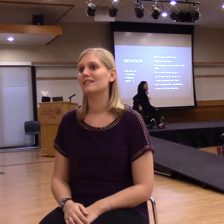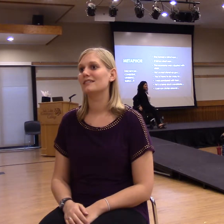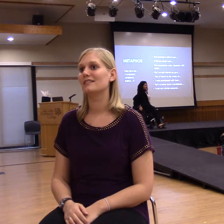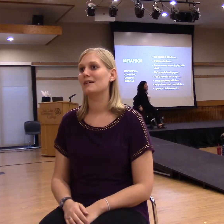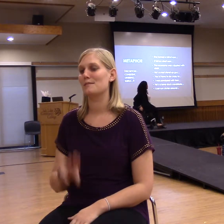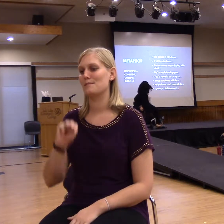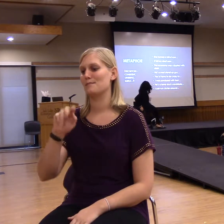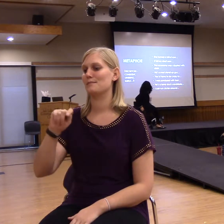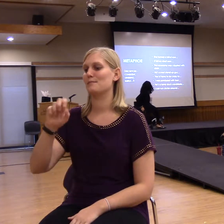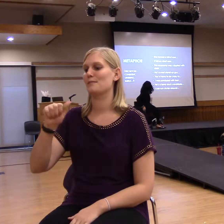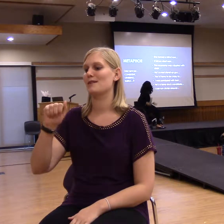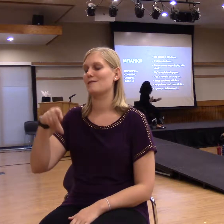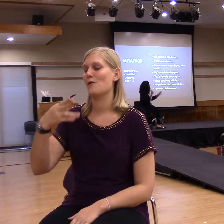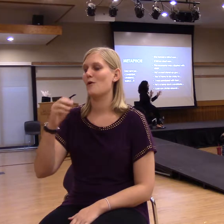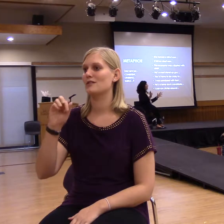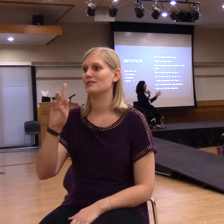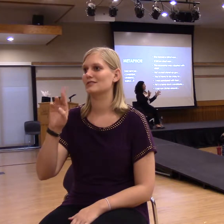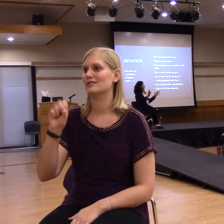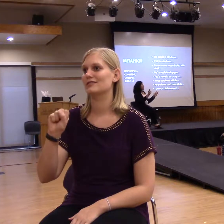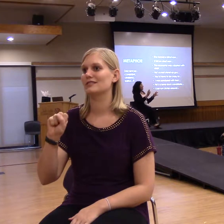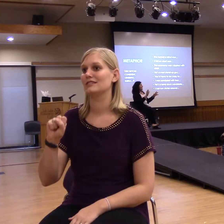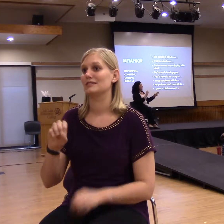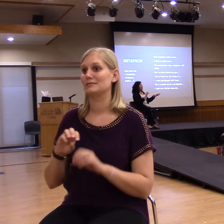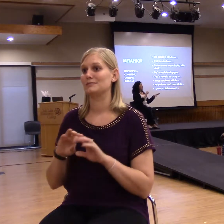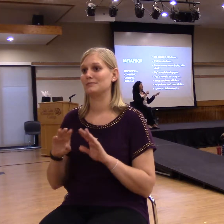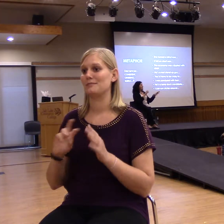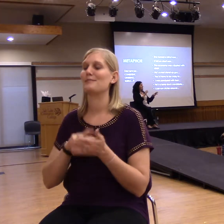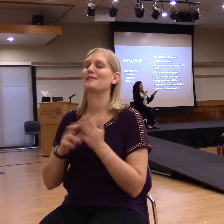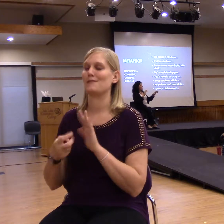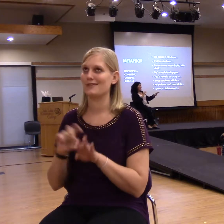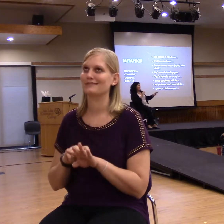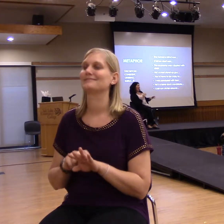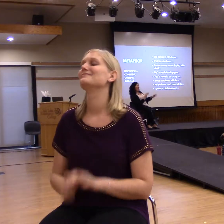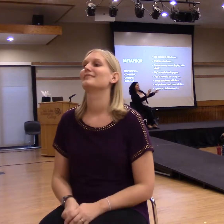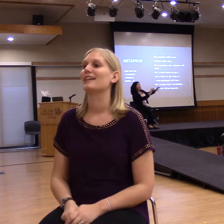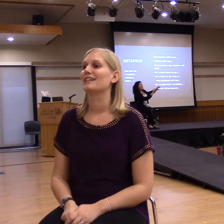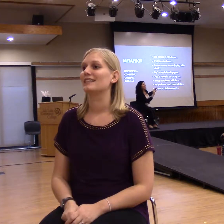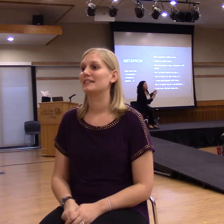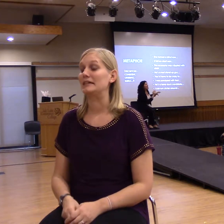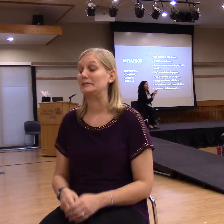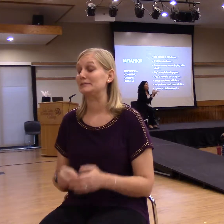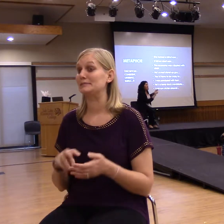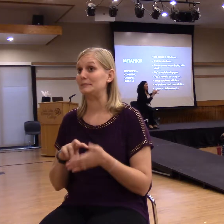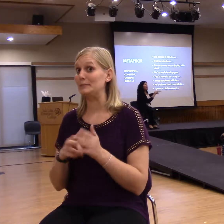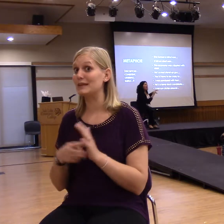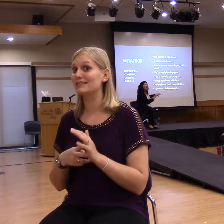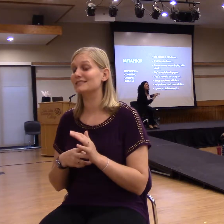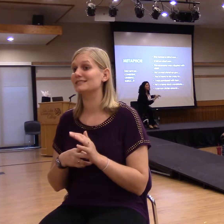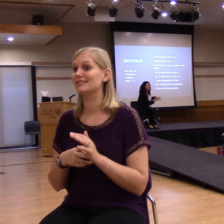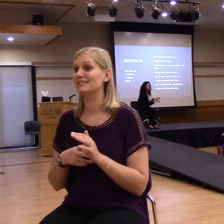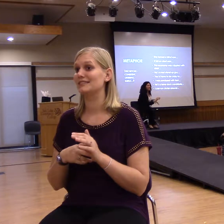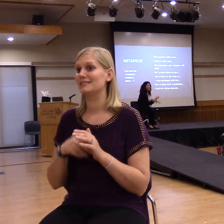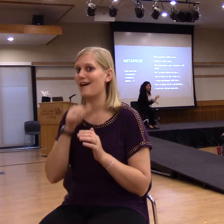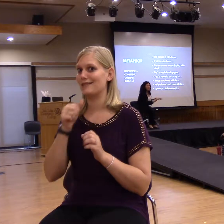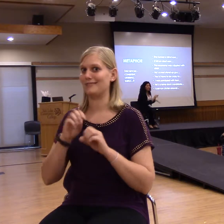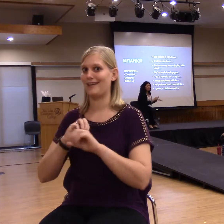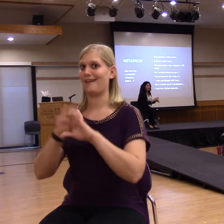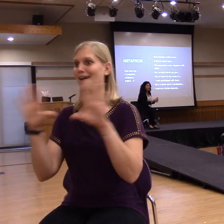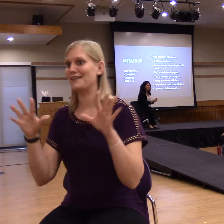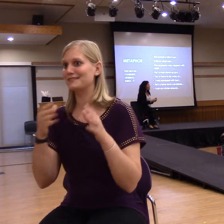Metaphors, right? Explicitly, a metaphor is meant to not, not